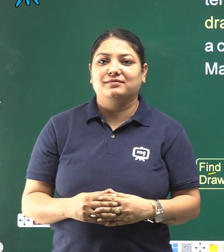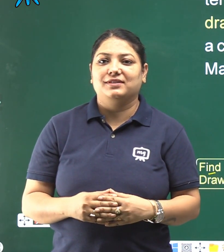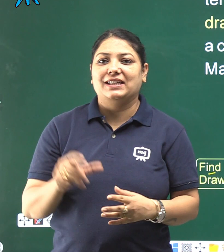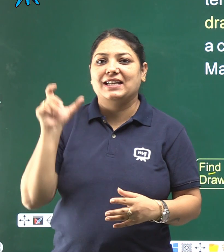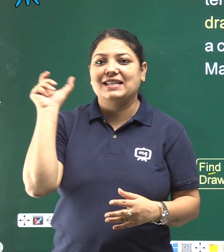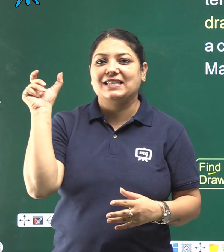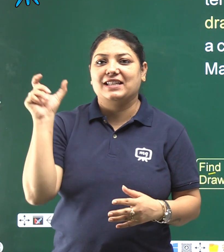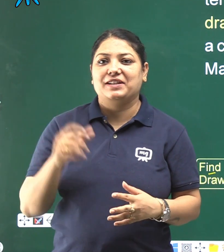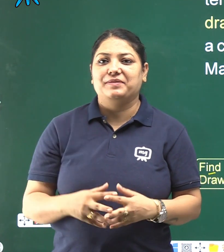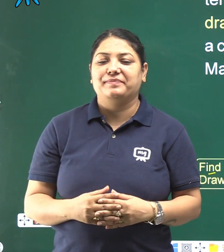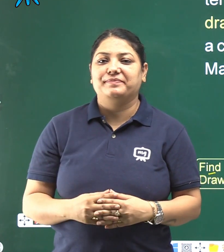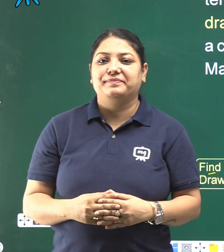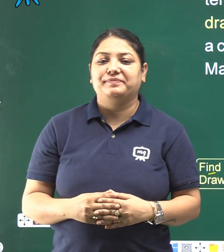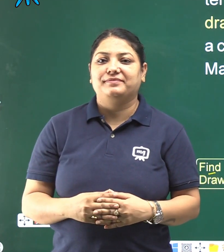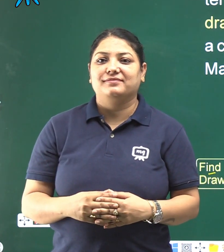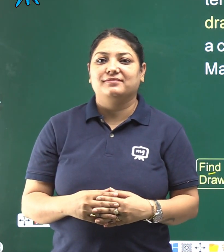Inside.